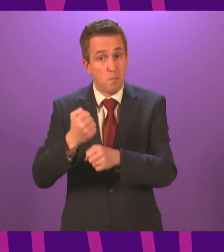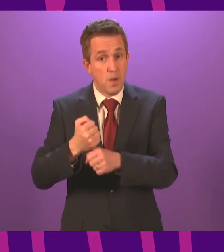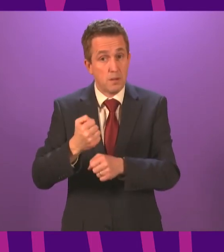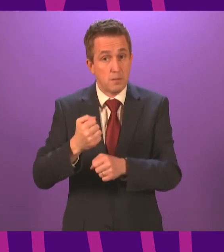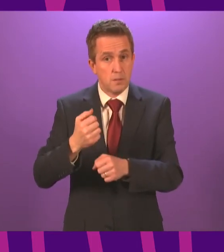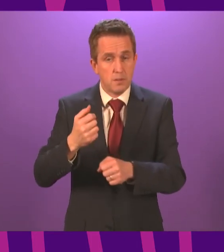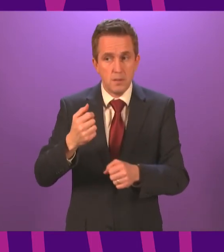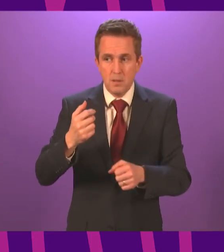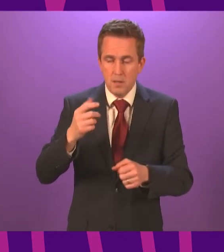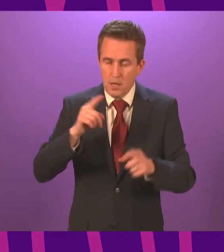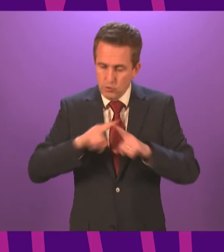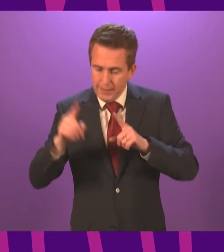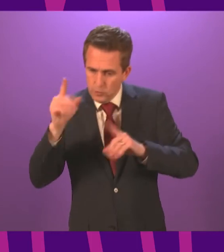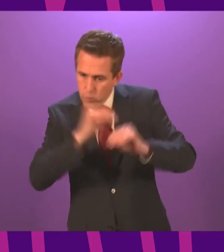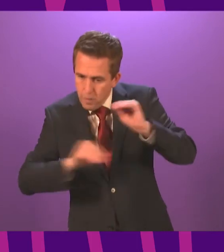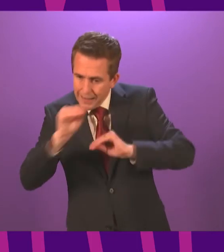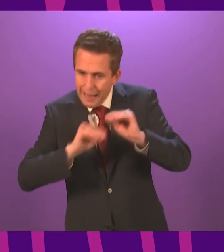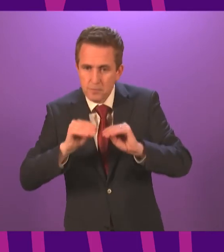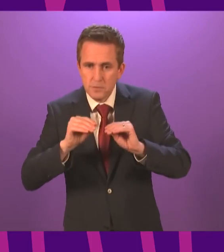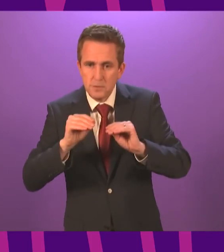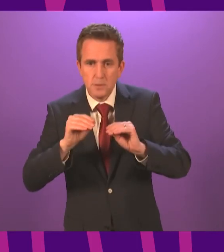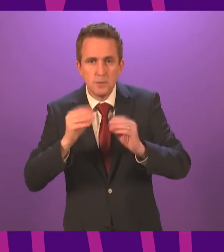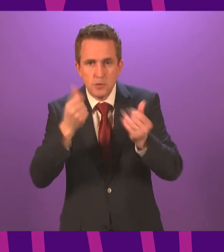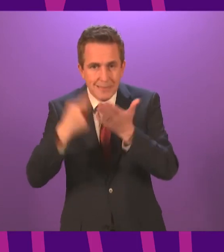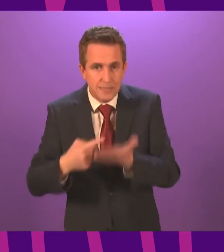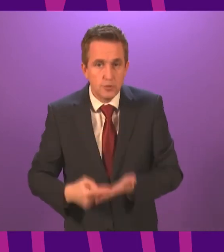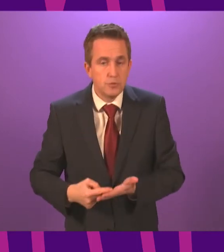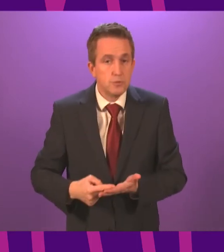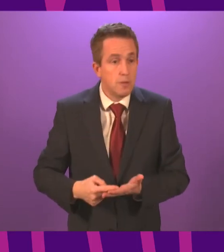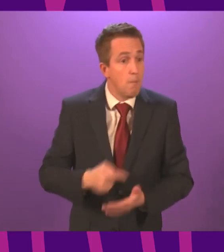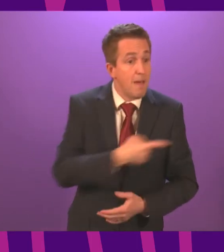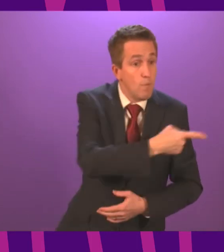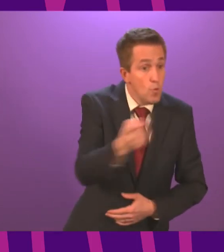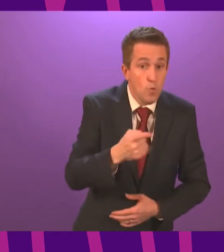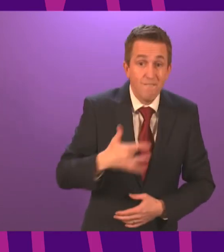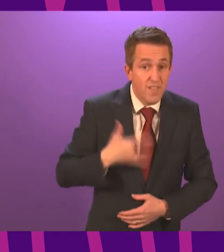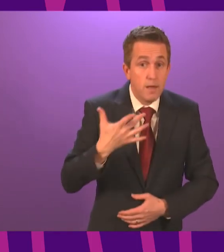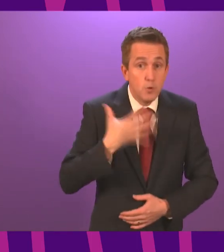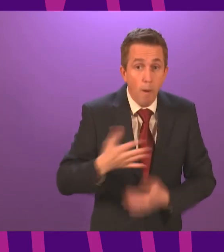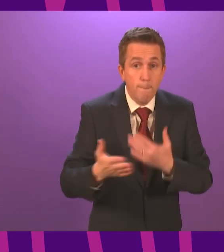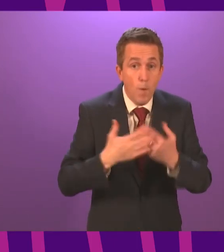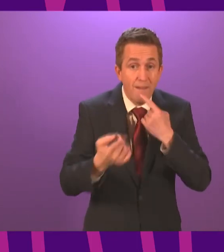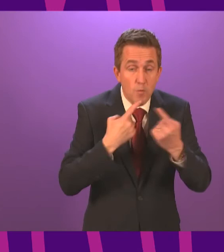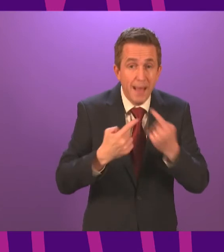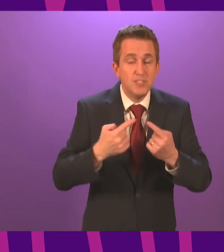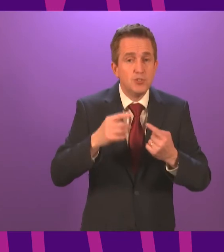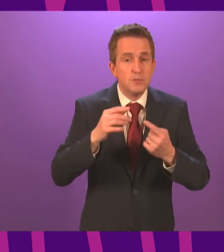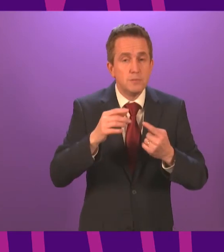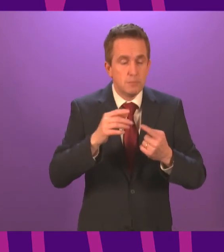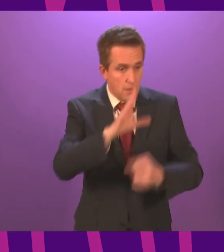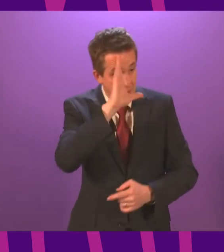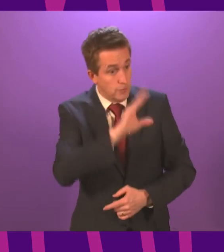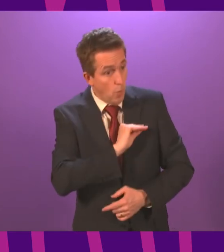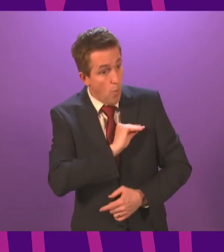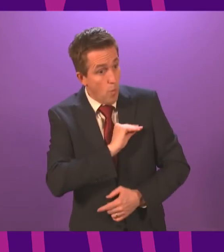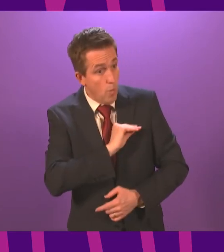these decisions, that if there are specific areas that members believe there is a need for further data and information to be provided, tell us what that